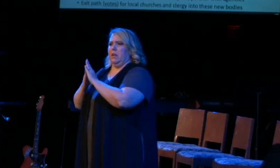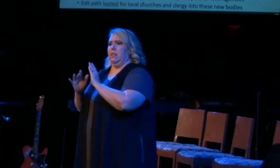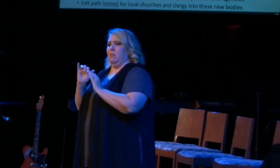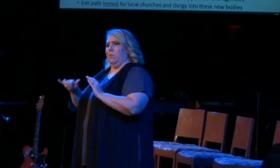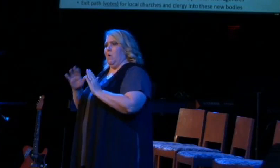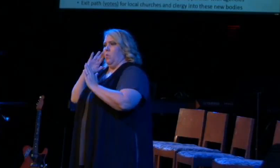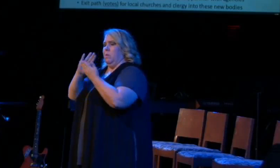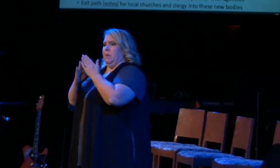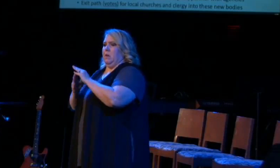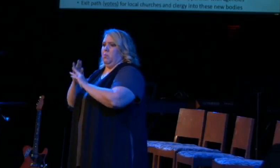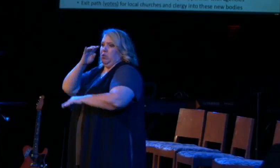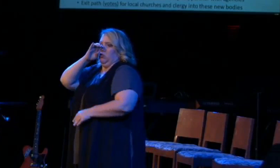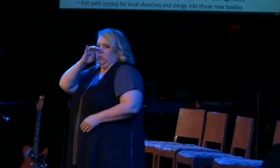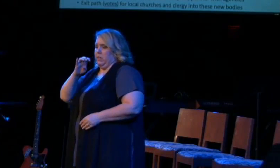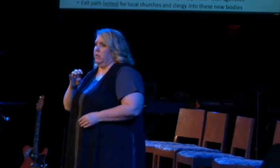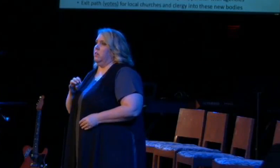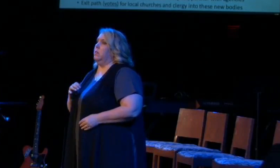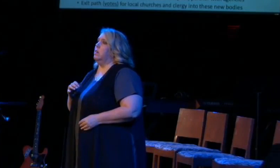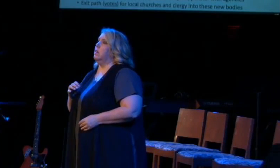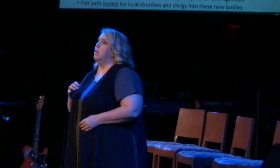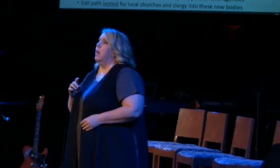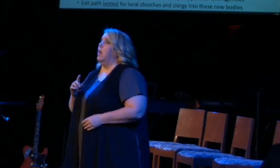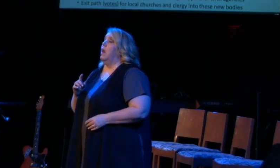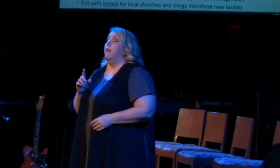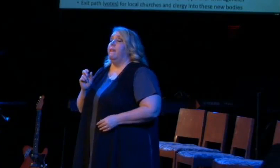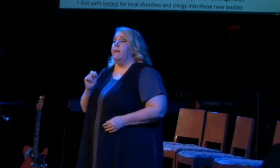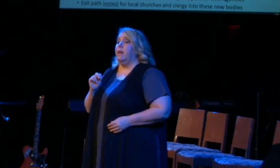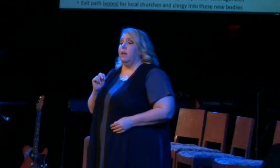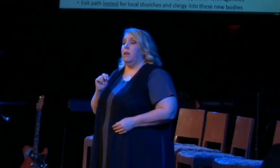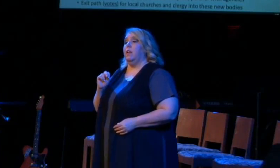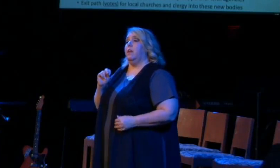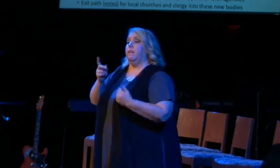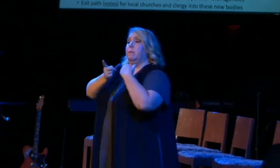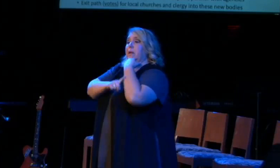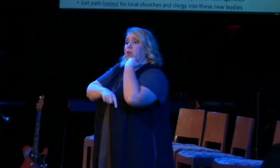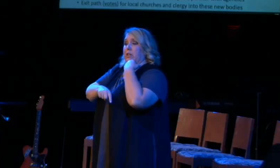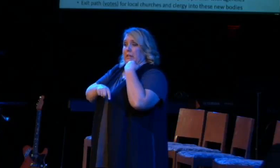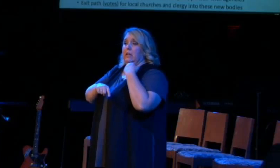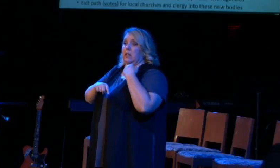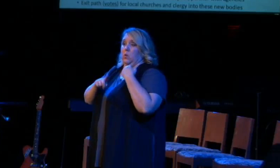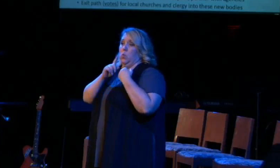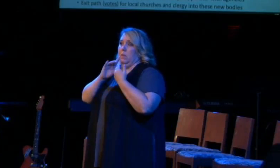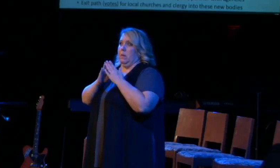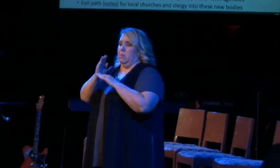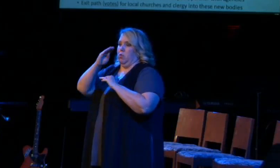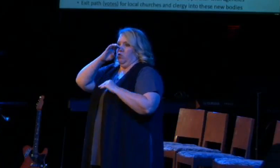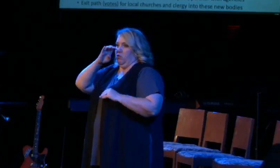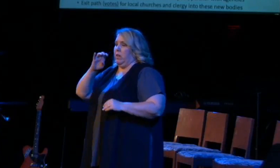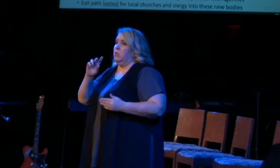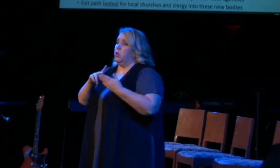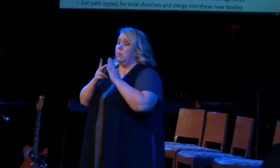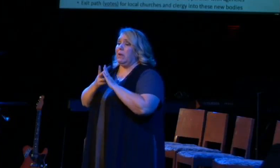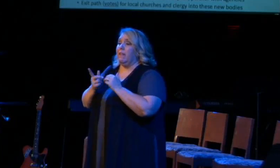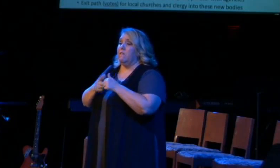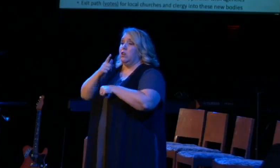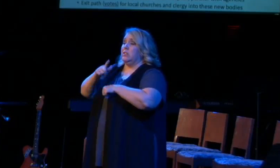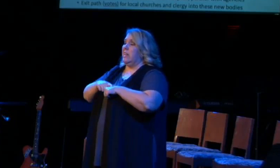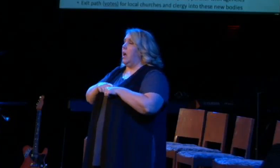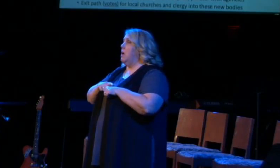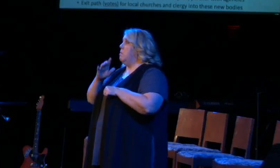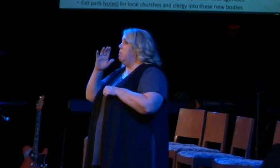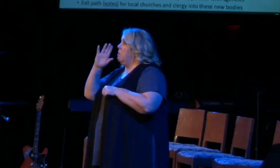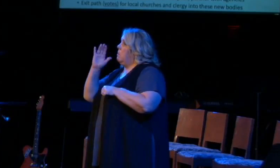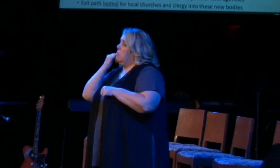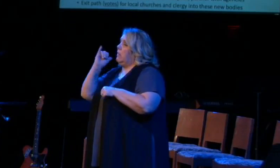that, and we would tighten up the penalties. So in your first offense of doing a wedding that you weren't supposed to do, the penalty